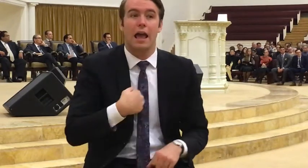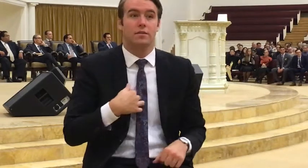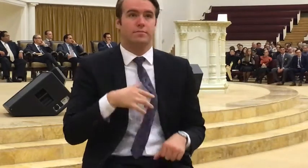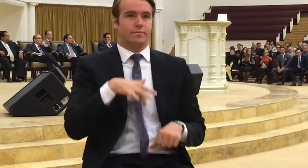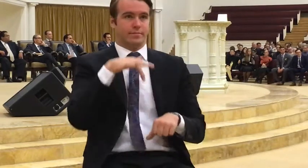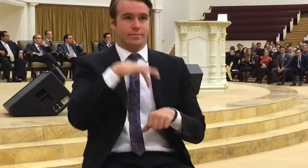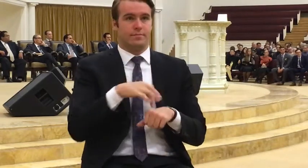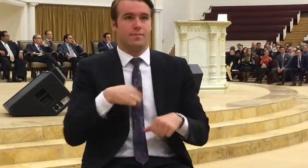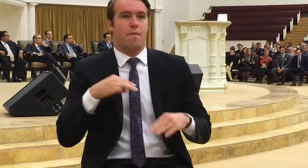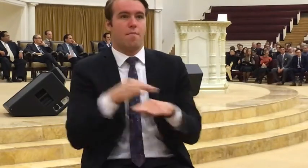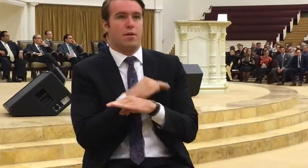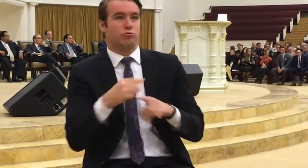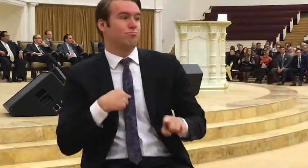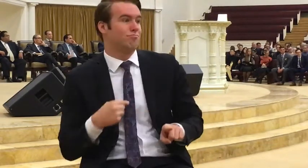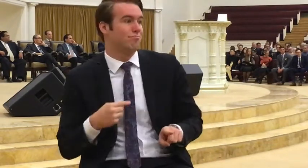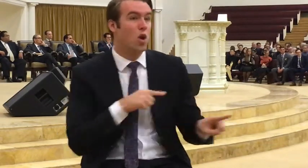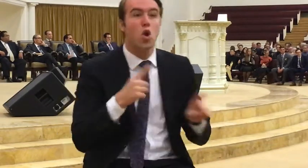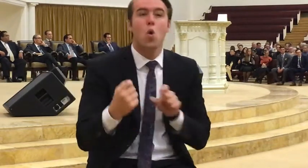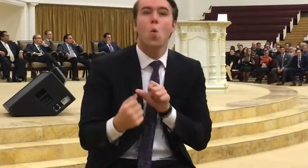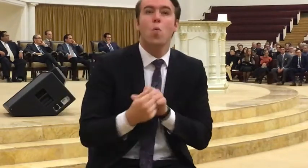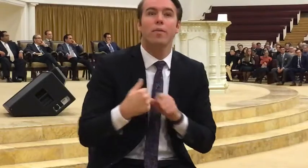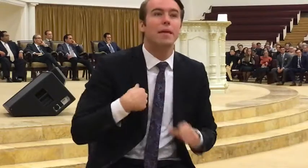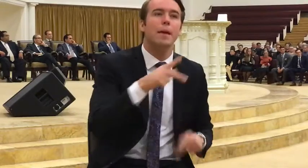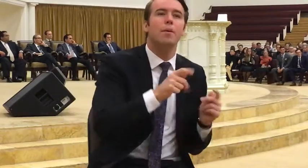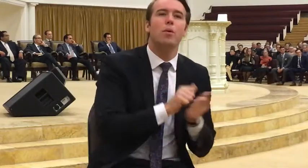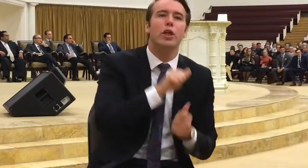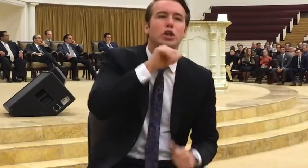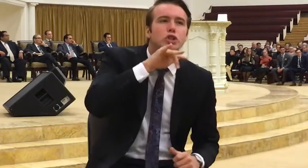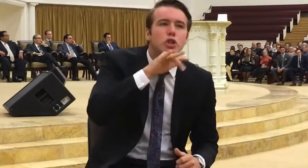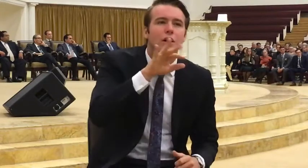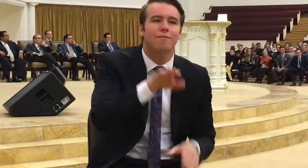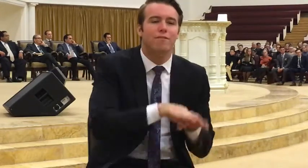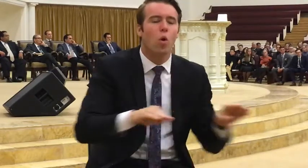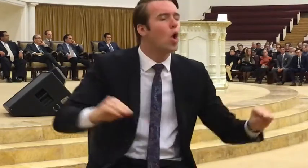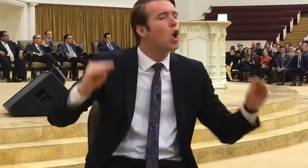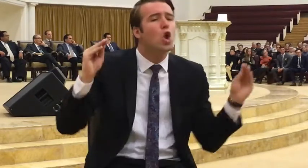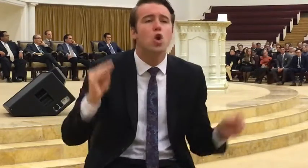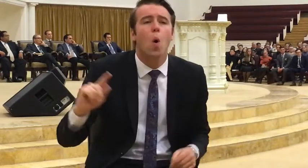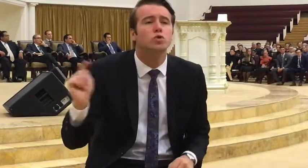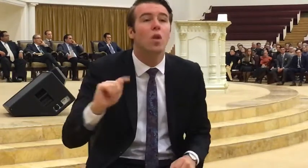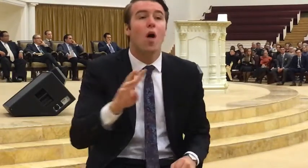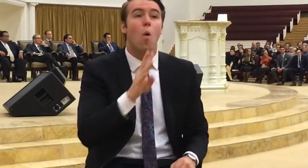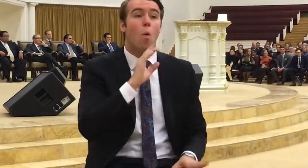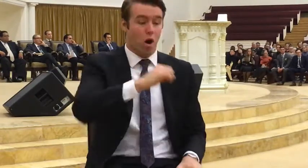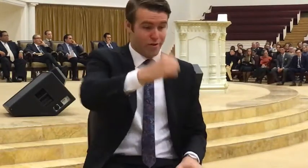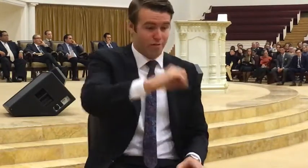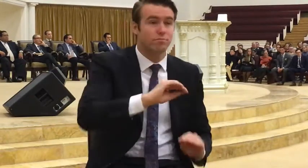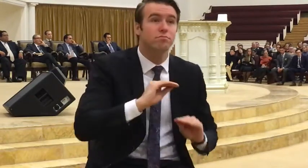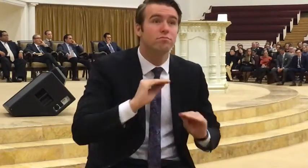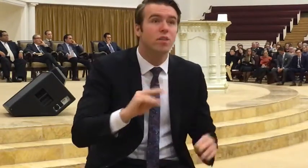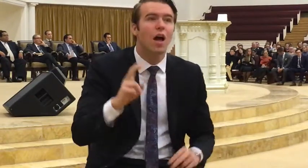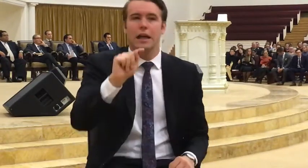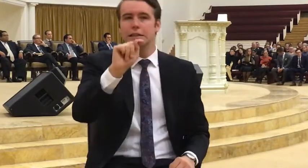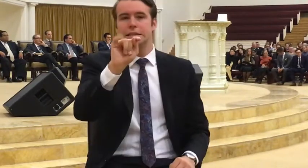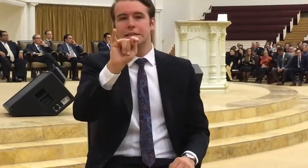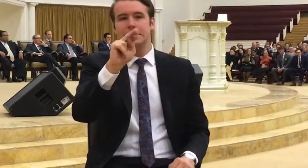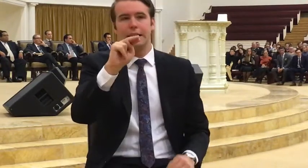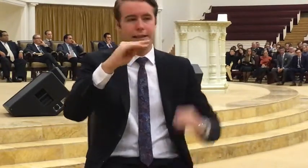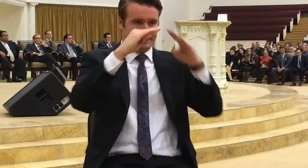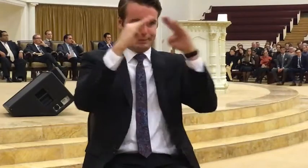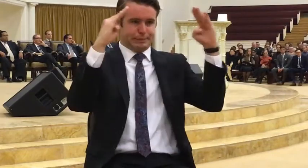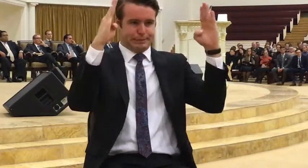minister, people that have dirt floors with no toilets, with no running water, basically tin and cardboard